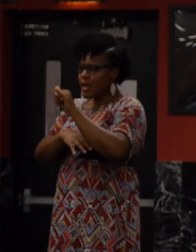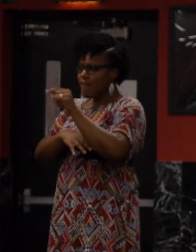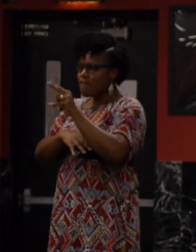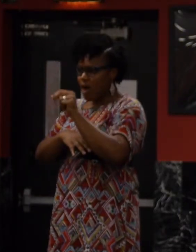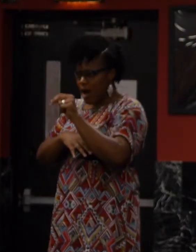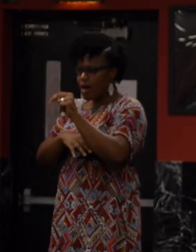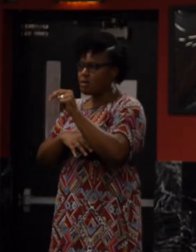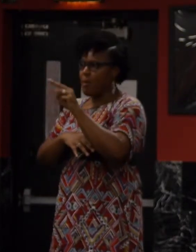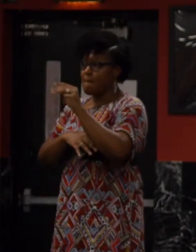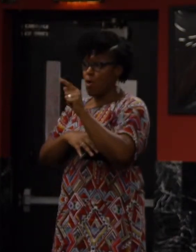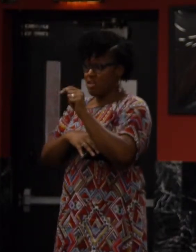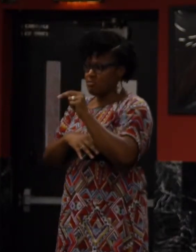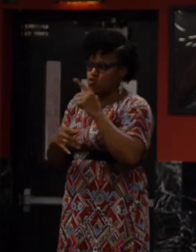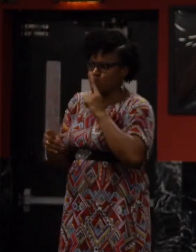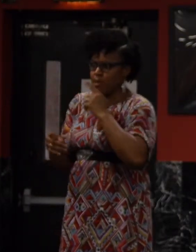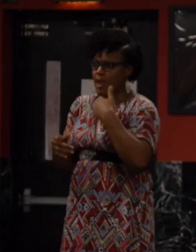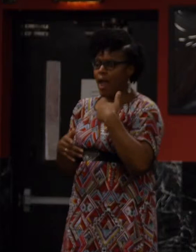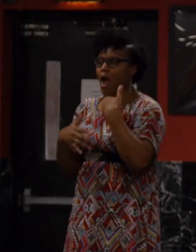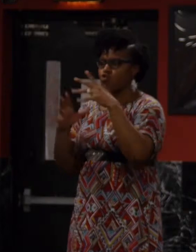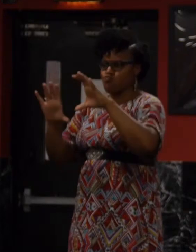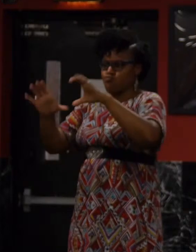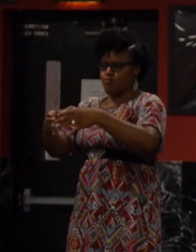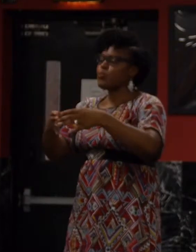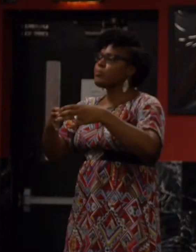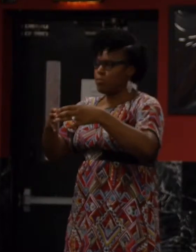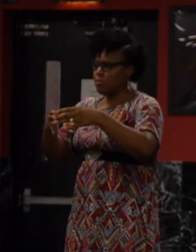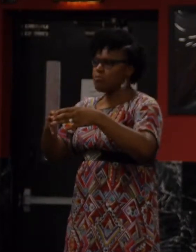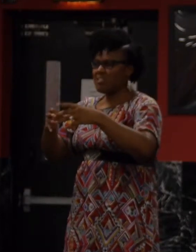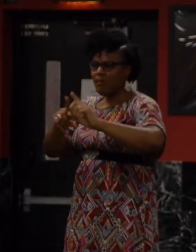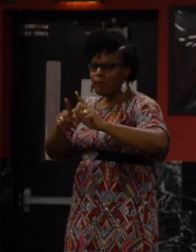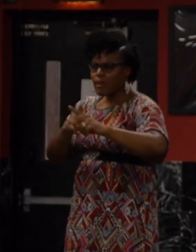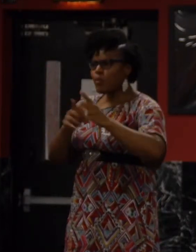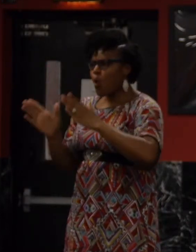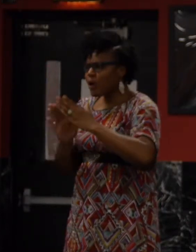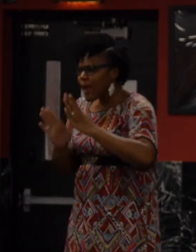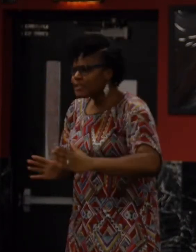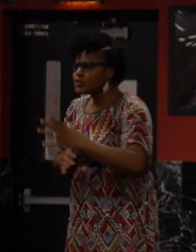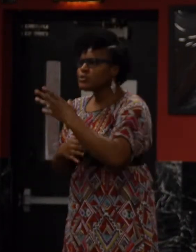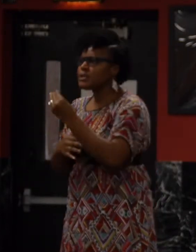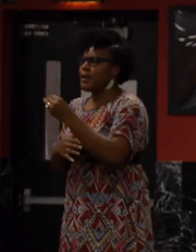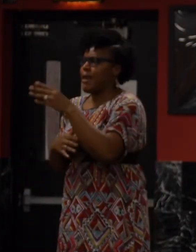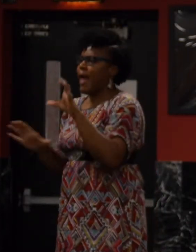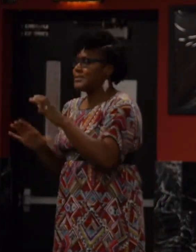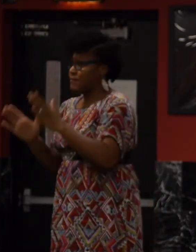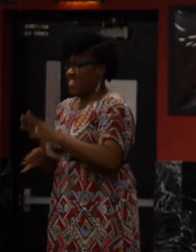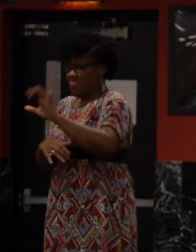basically an ad hoc group of organizers and activists, and we were then known as DC